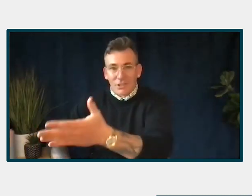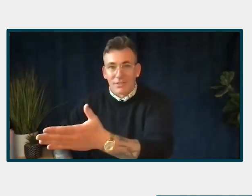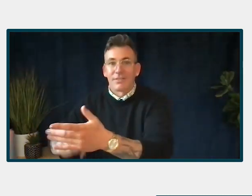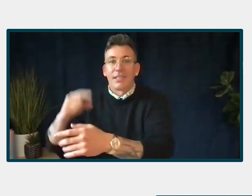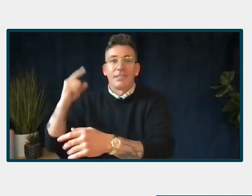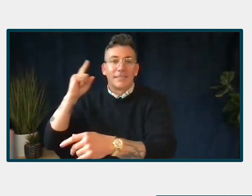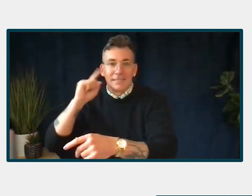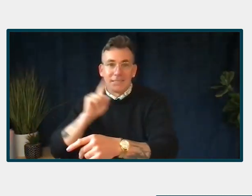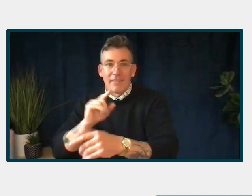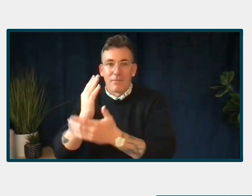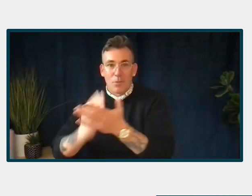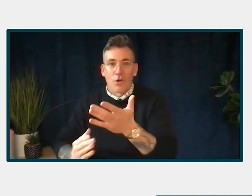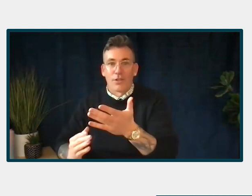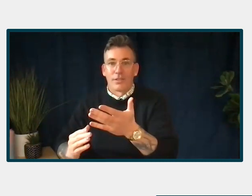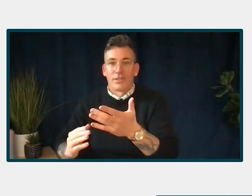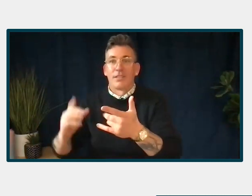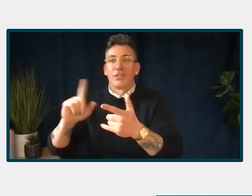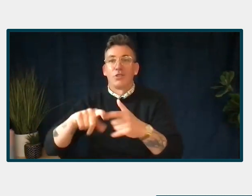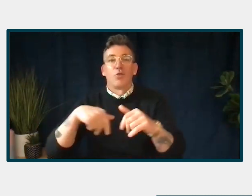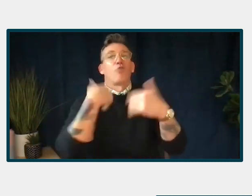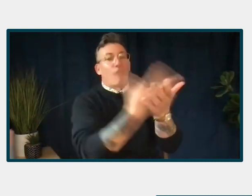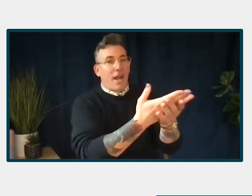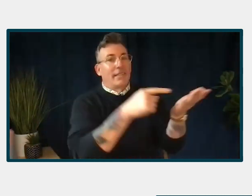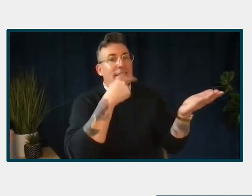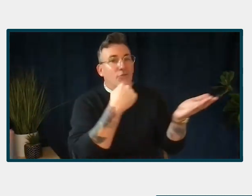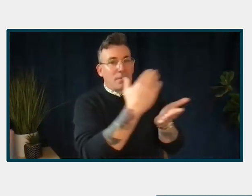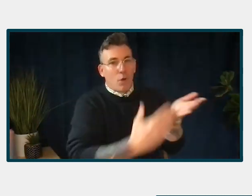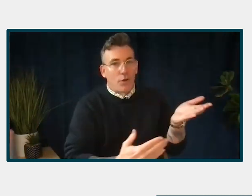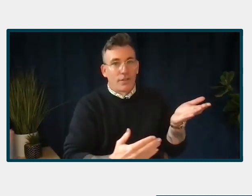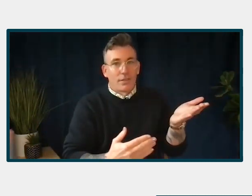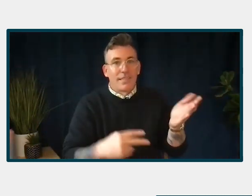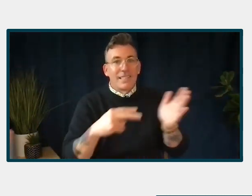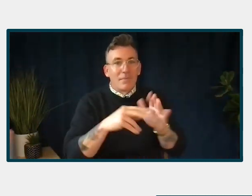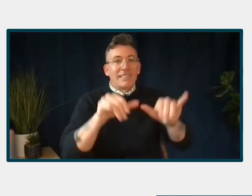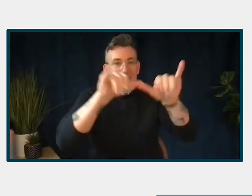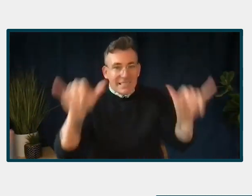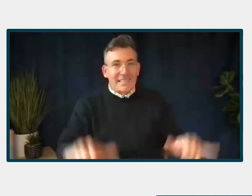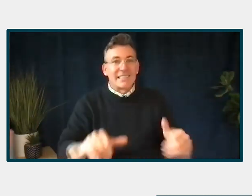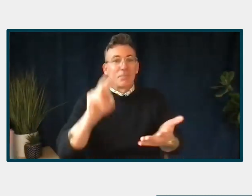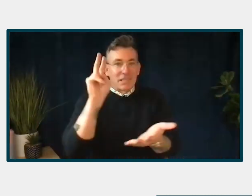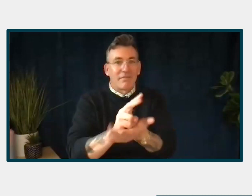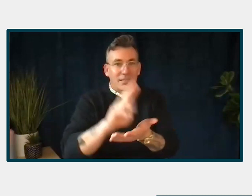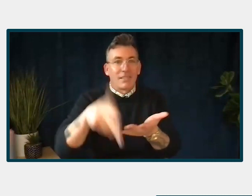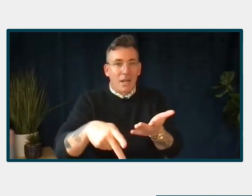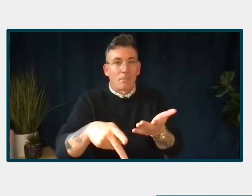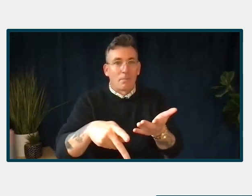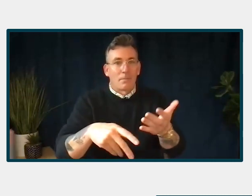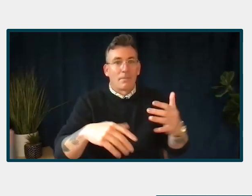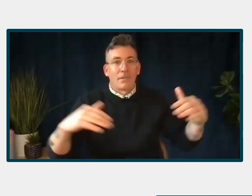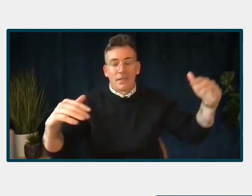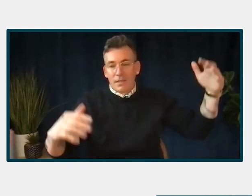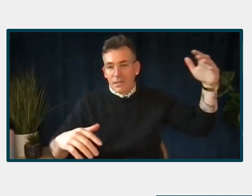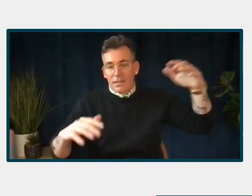that does not mean that you have to remove deafness to arrive at the hearing part. It's about